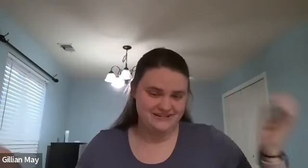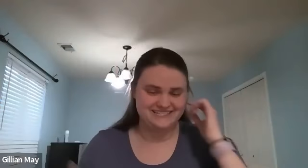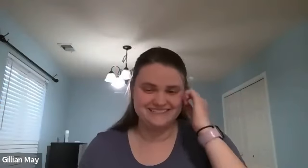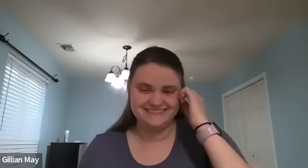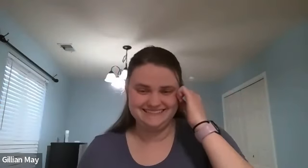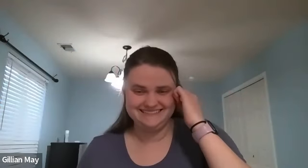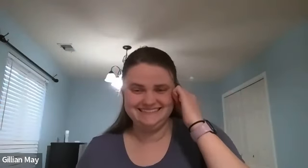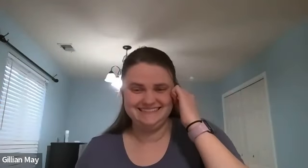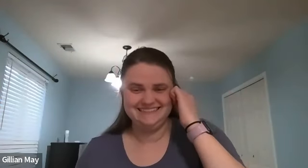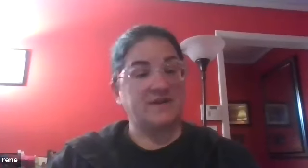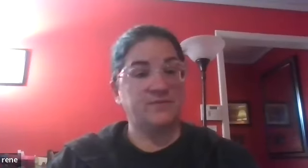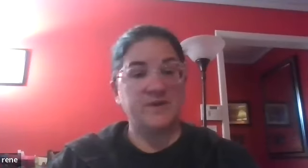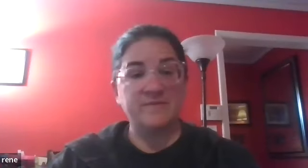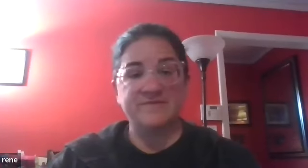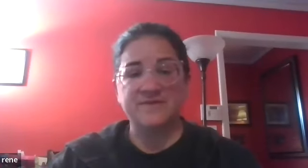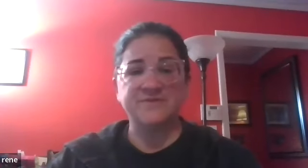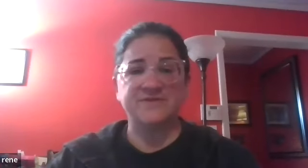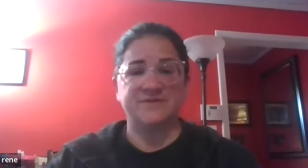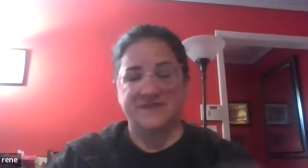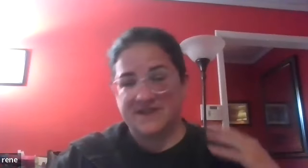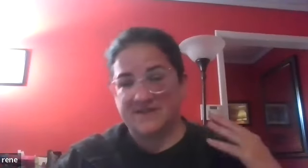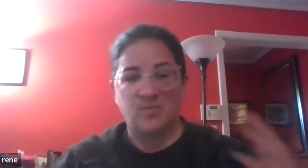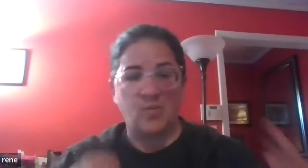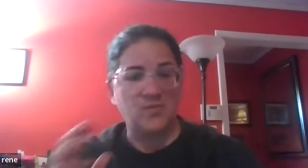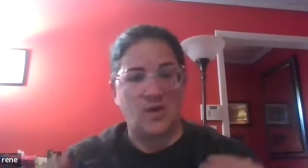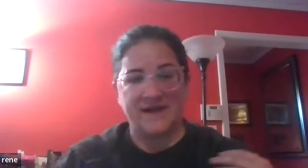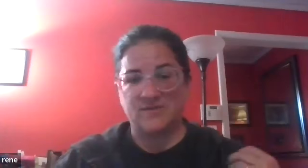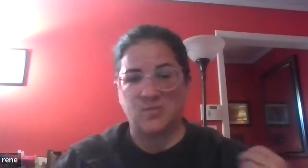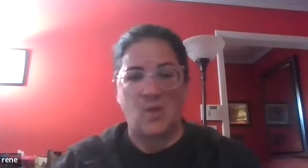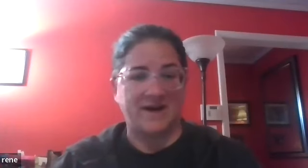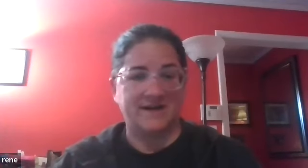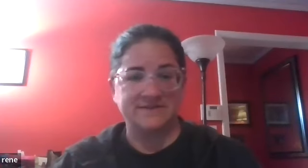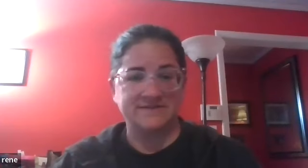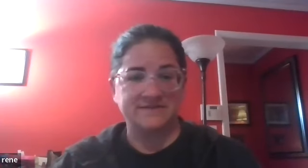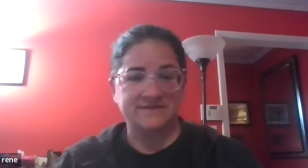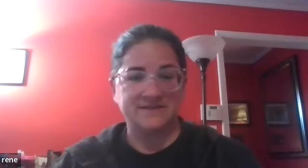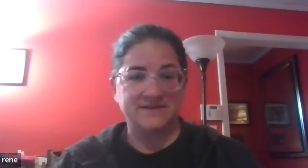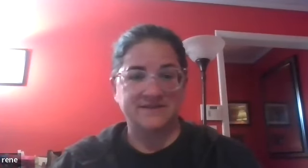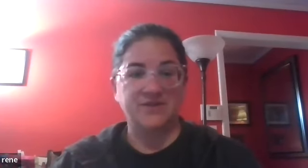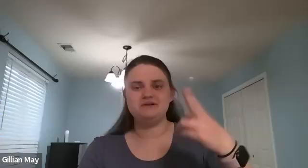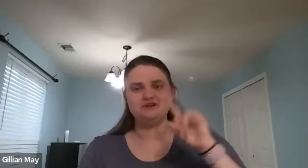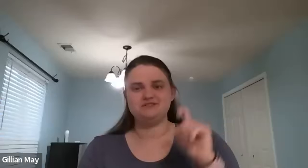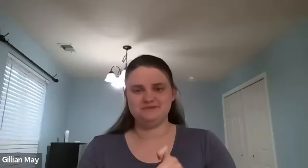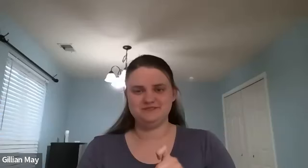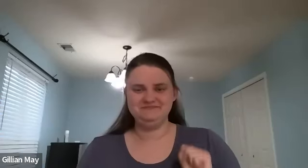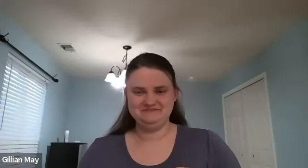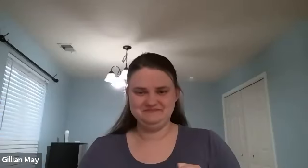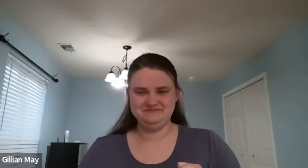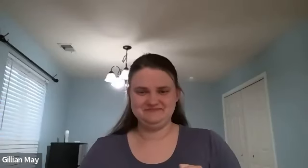question. Could we review sort of the when, what, where? The WH question words. Questions? Yes,